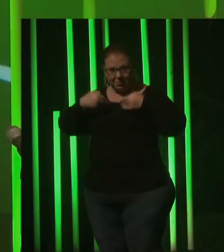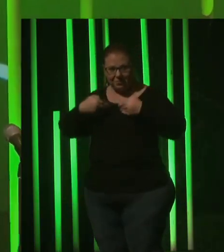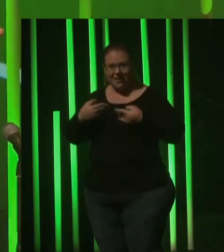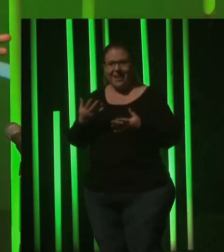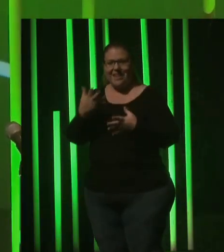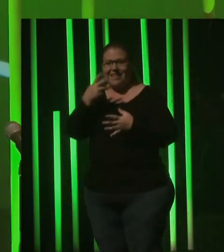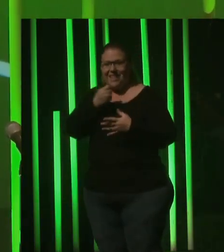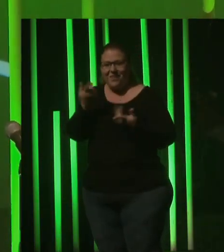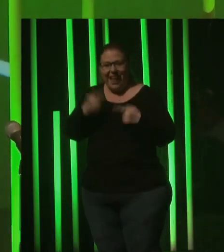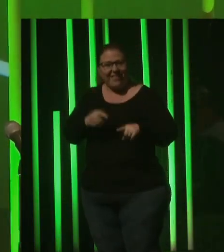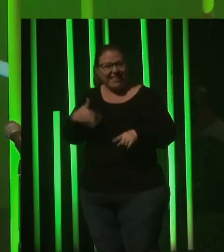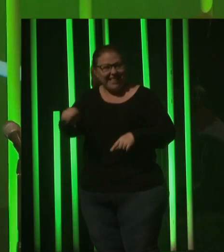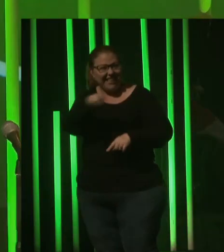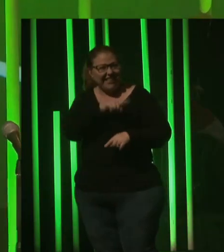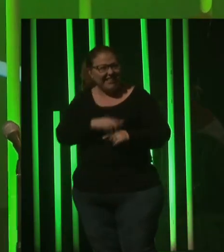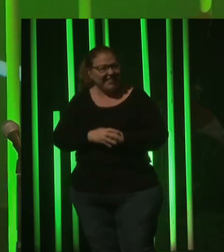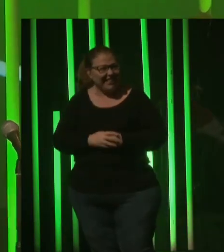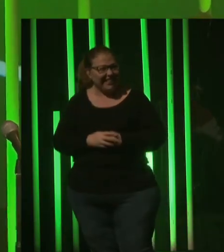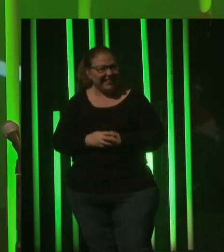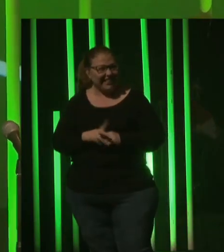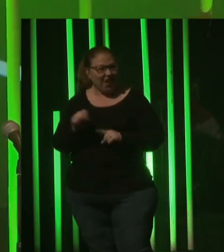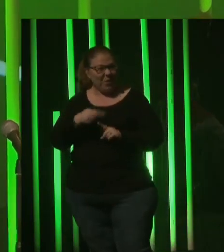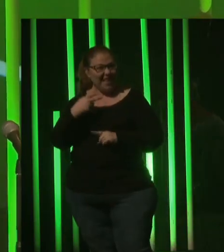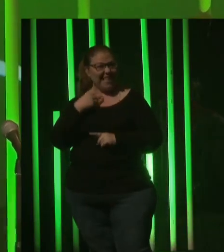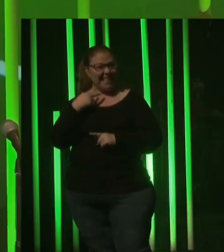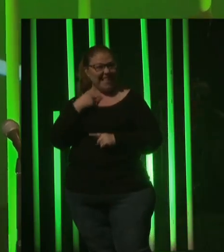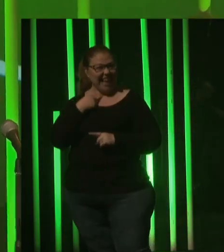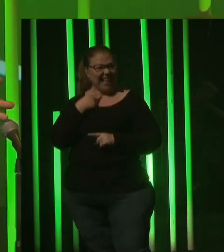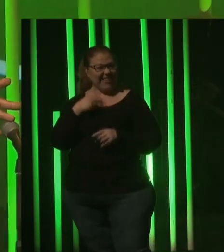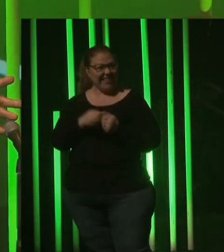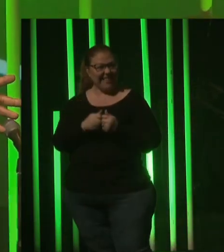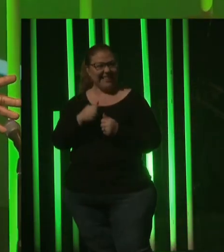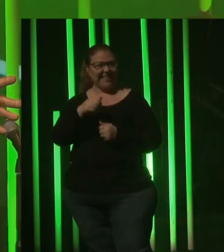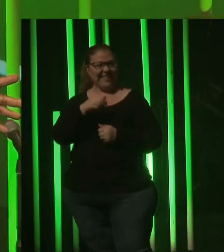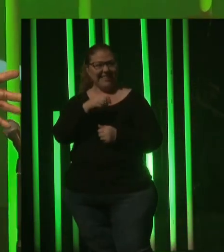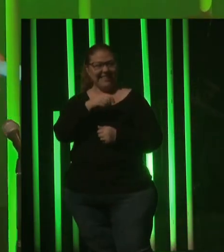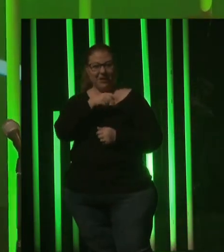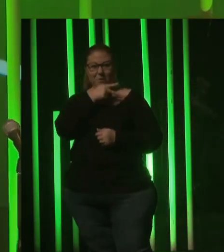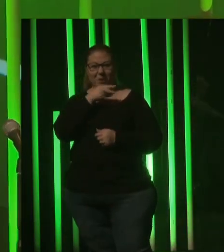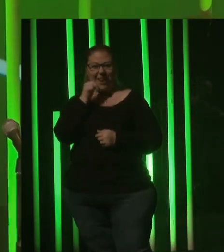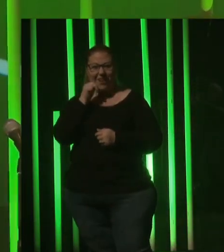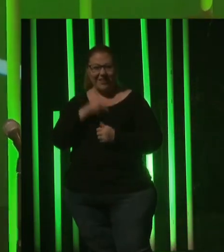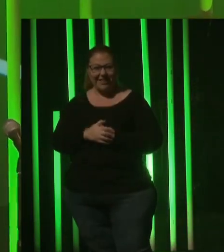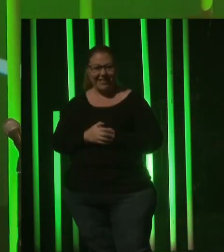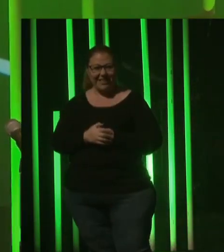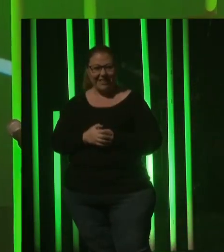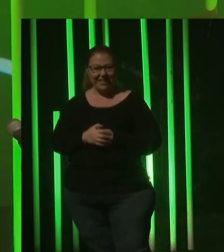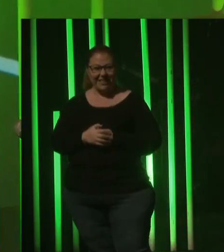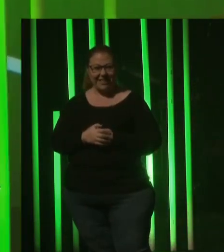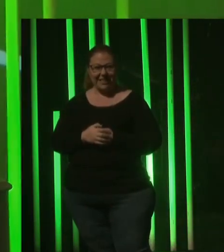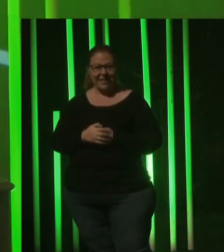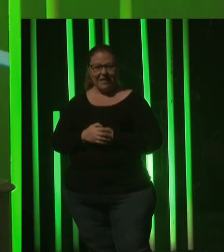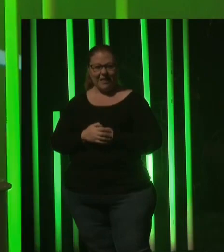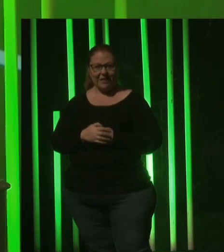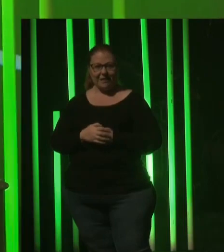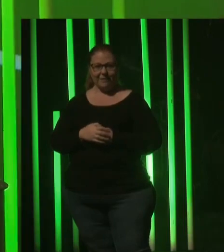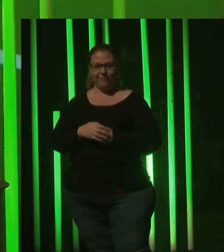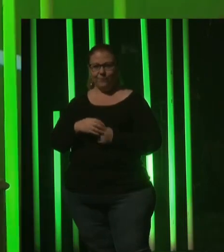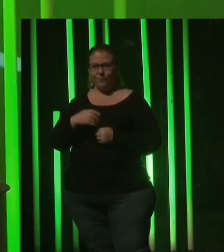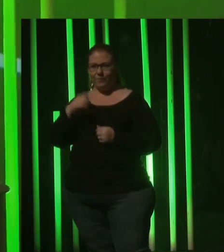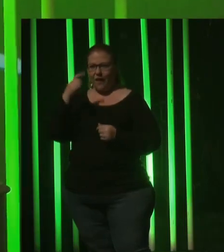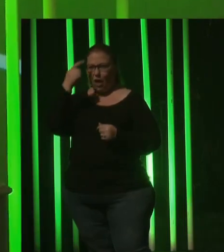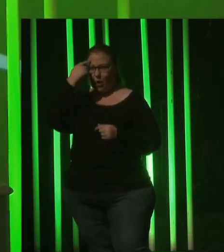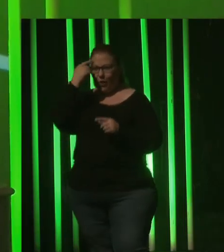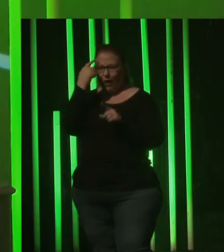Guess what happens to you when you get stuck in pronouns? You get bigger